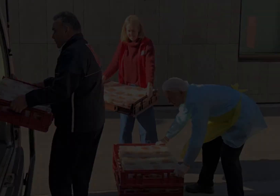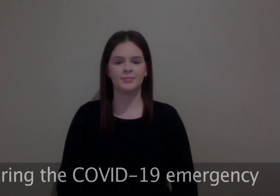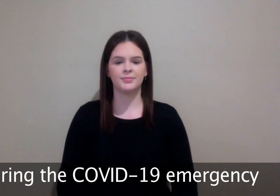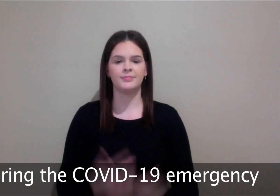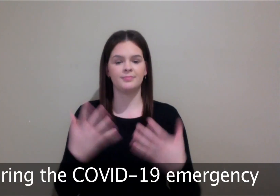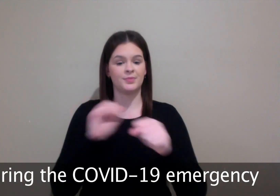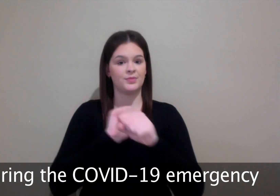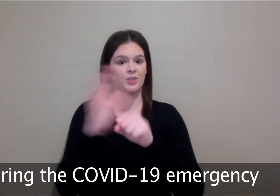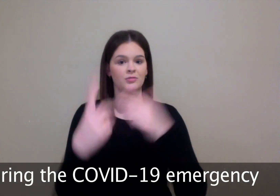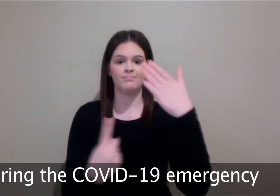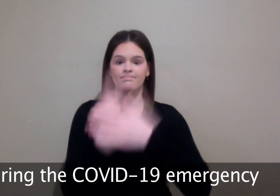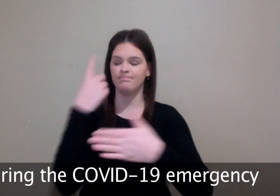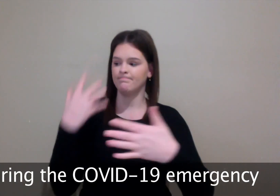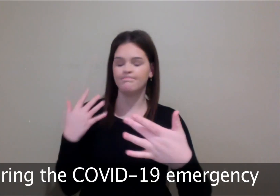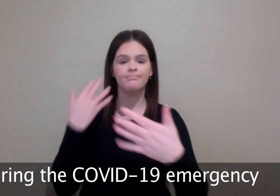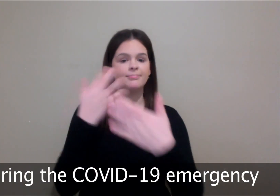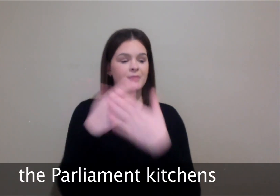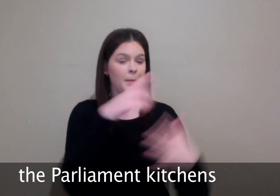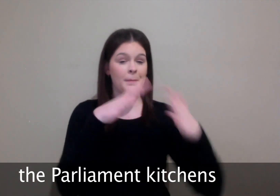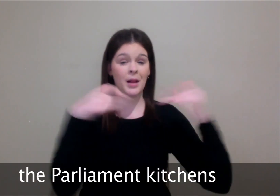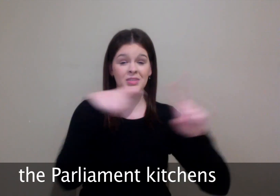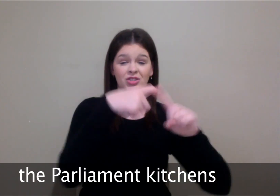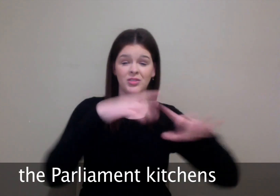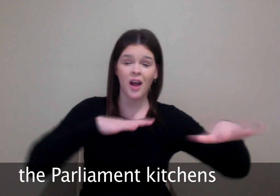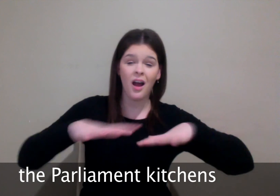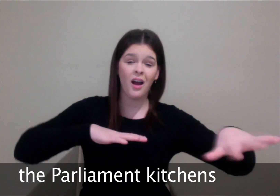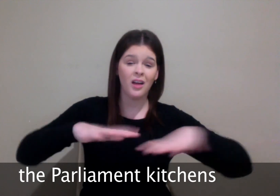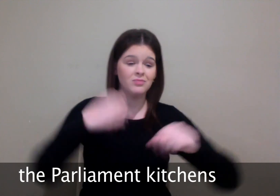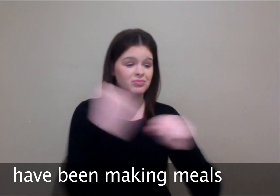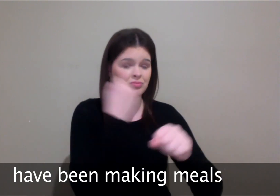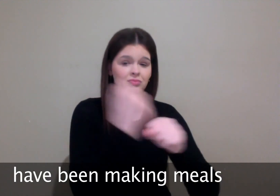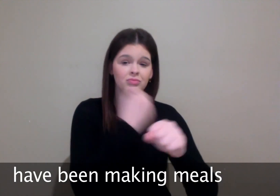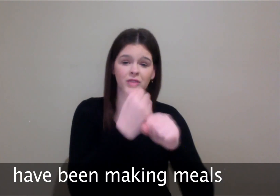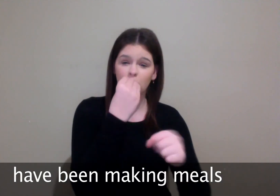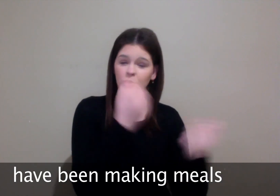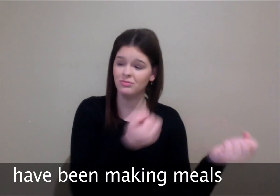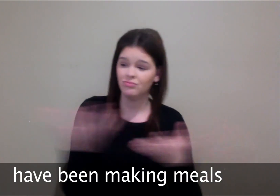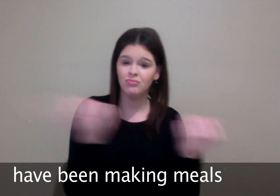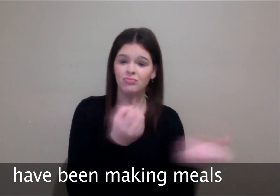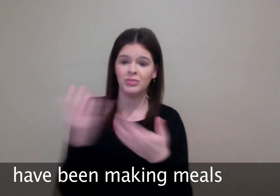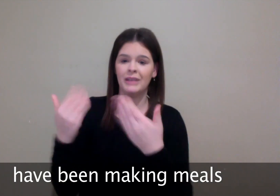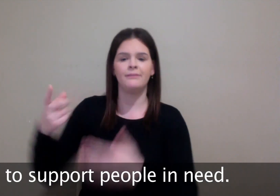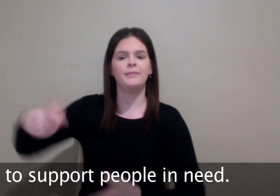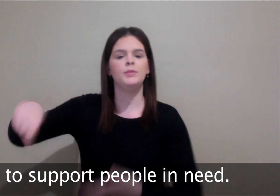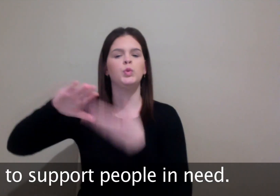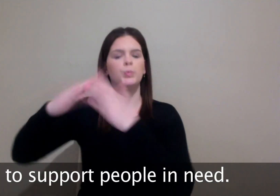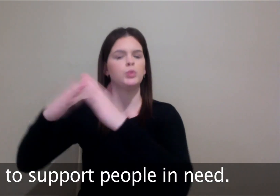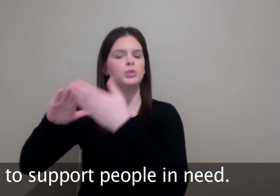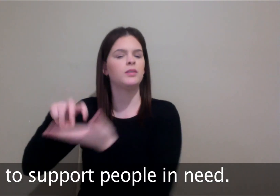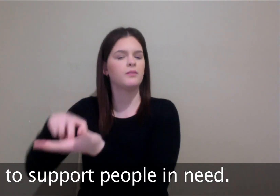During the COVID-19 emergency, the Parliament kitchens have been making meals to support people in